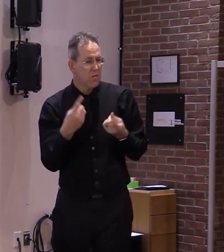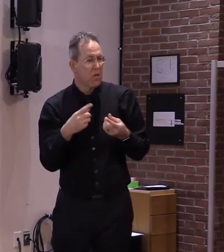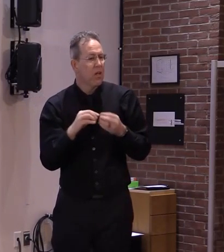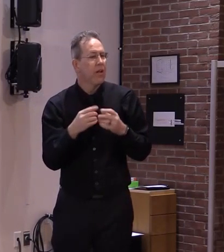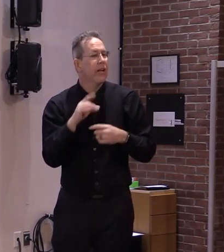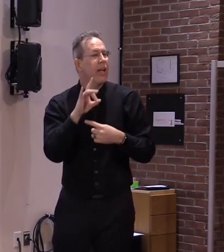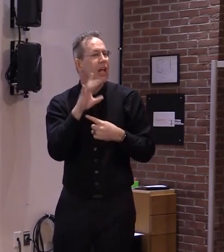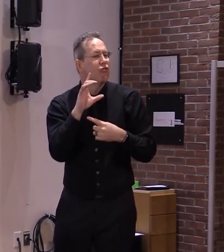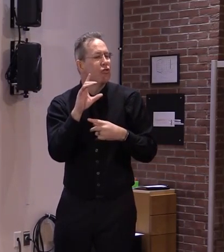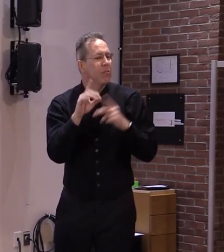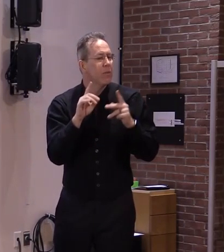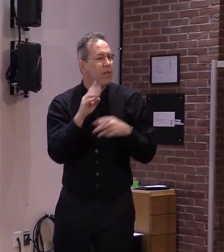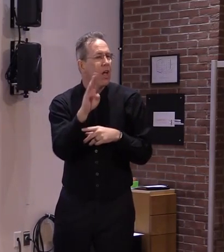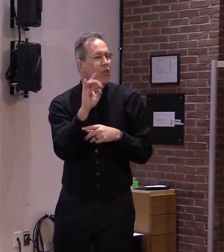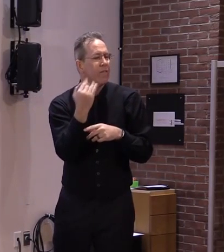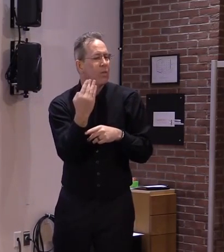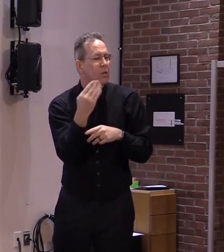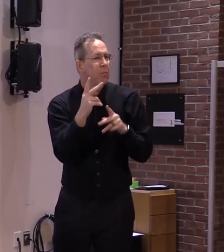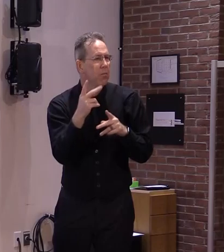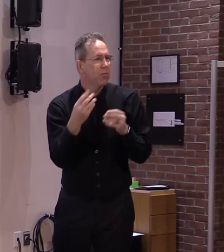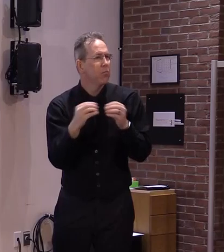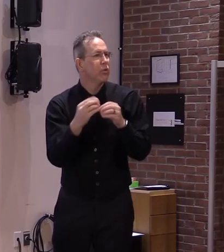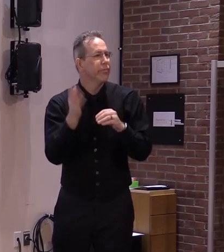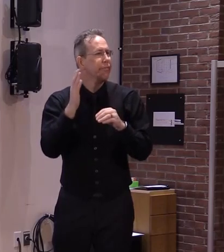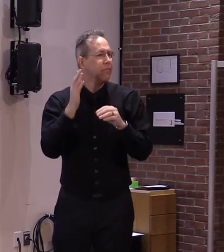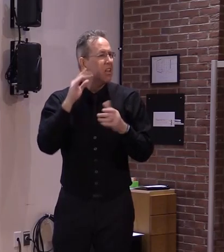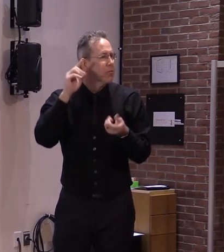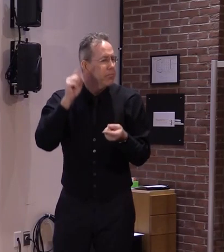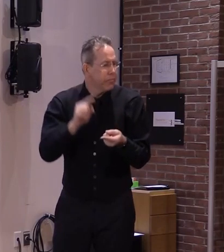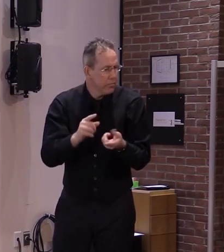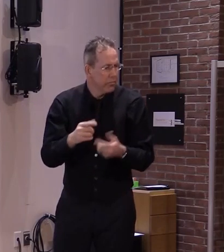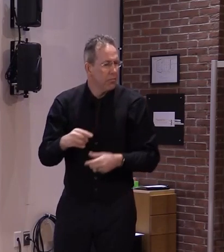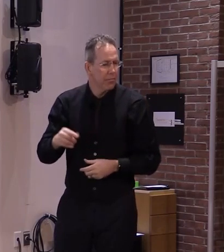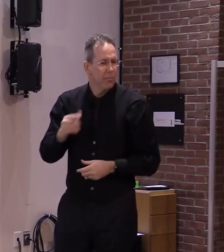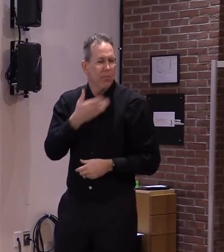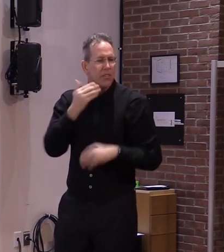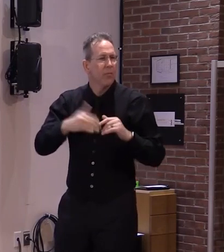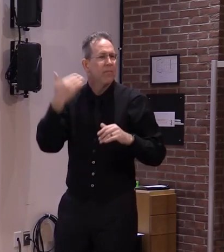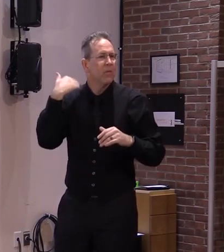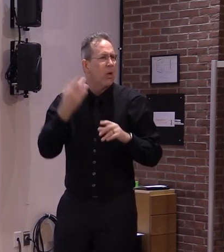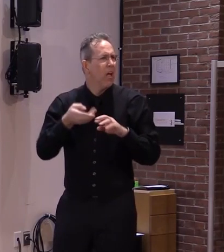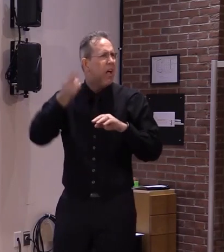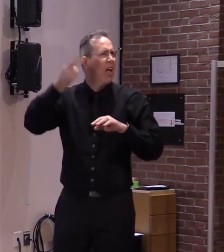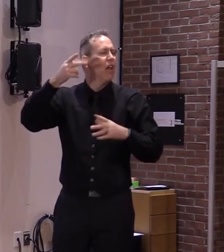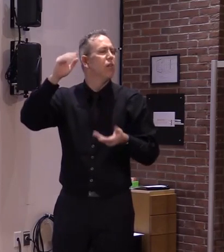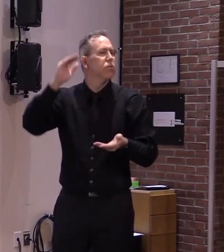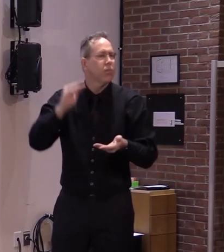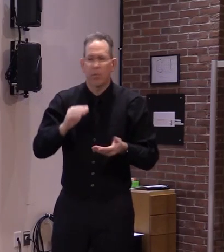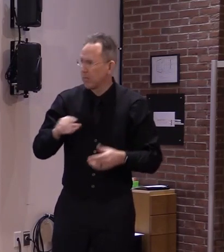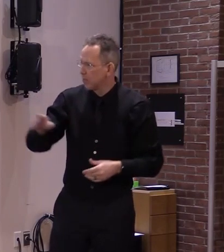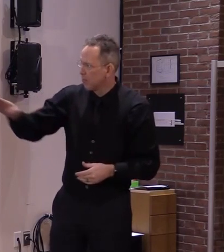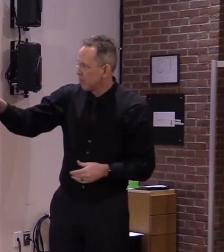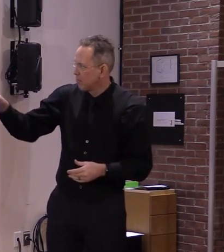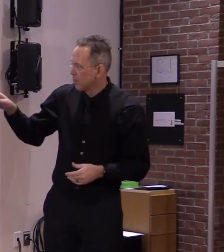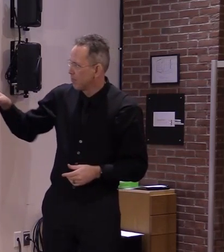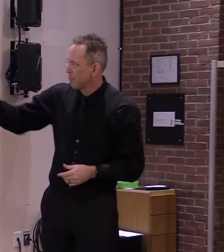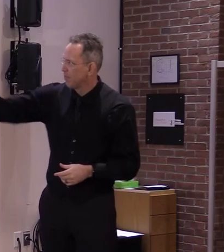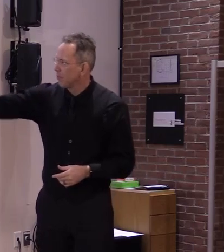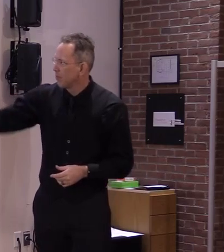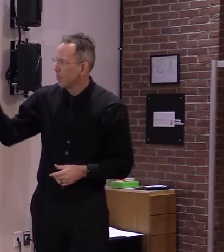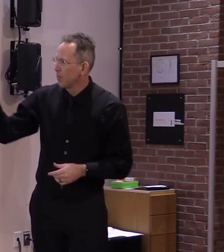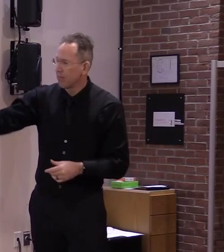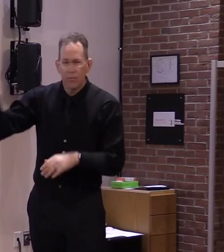to last week. And as you can see, that has driven continued improvement in Vermont's seven-day case trend, where we have